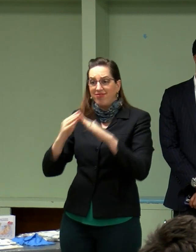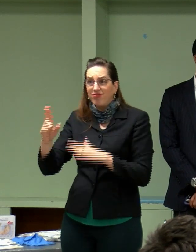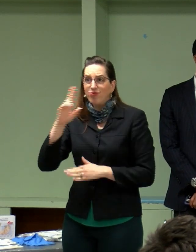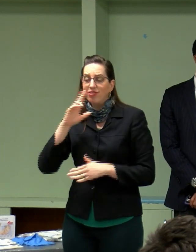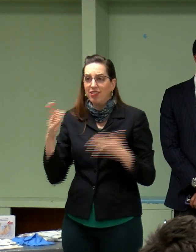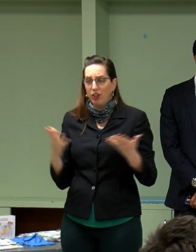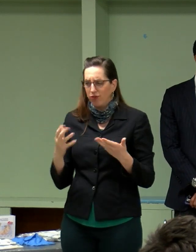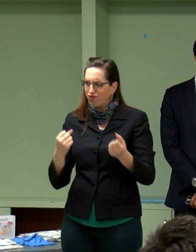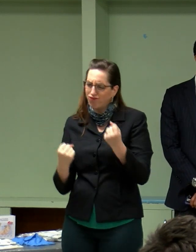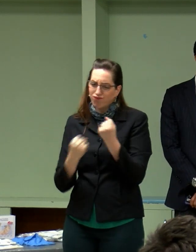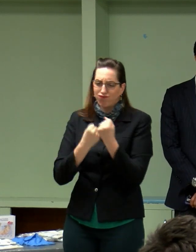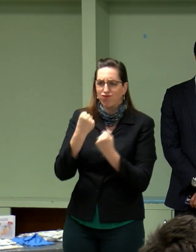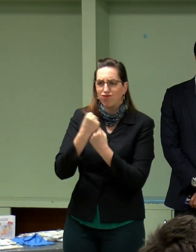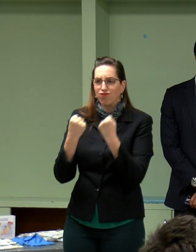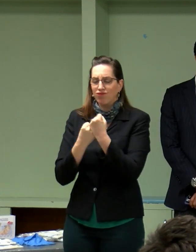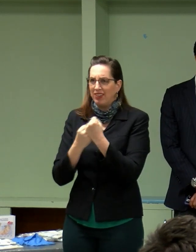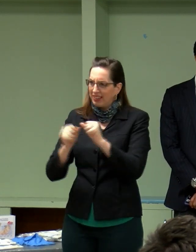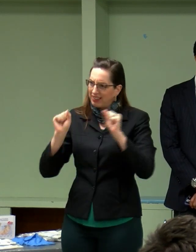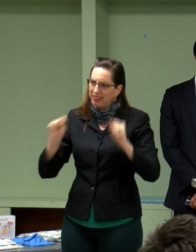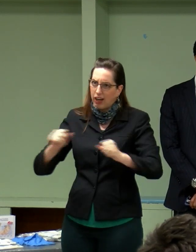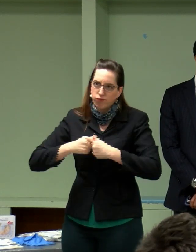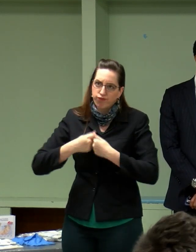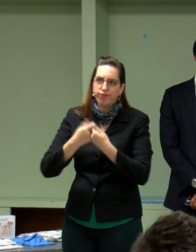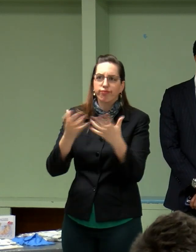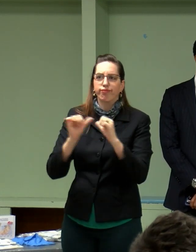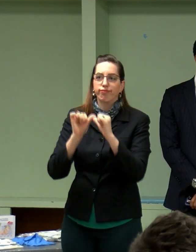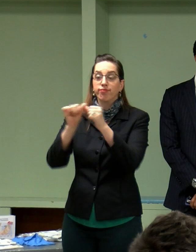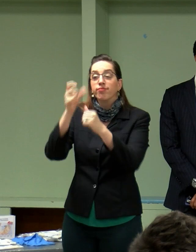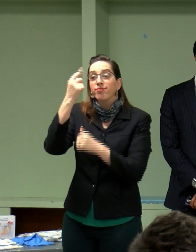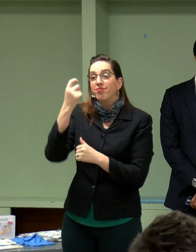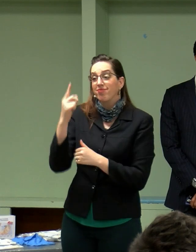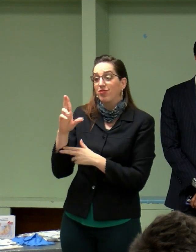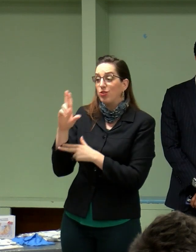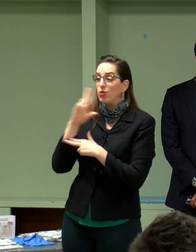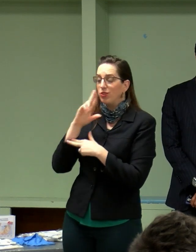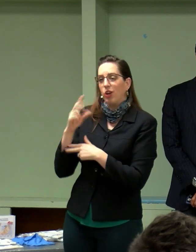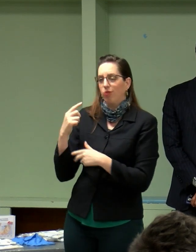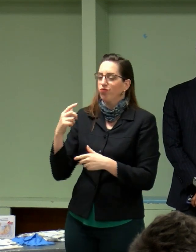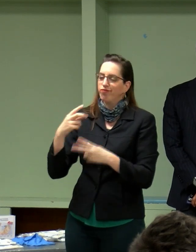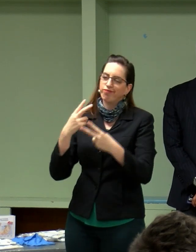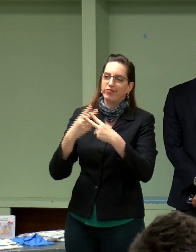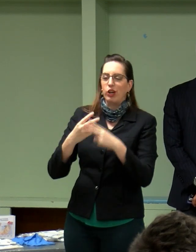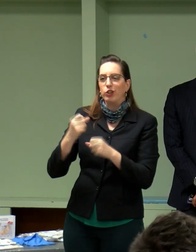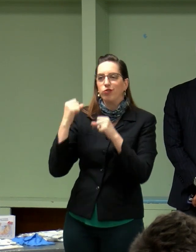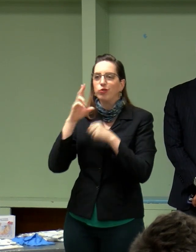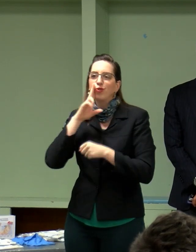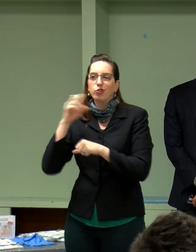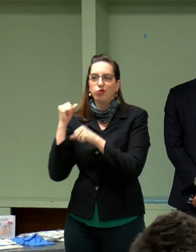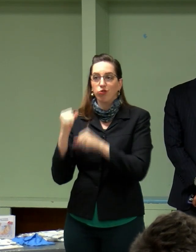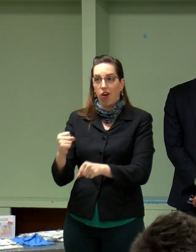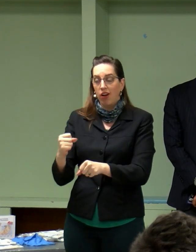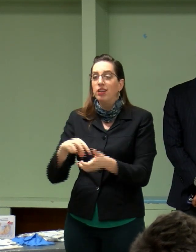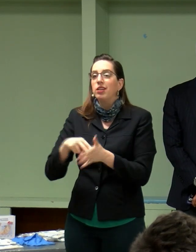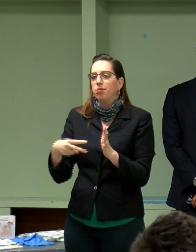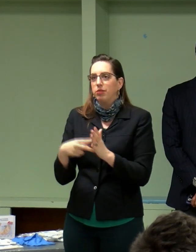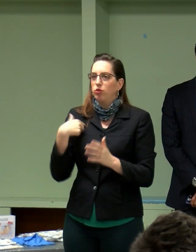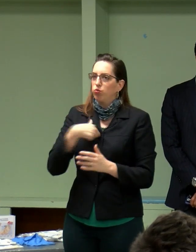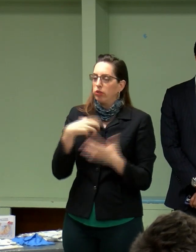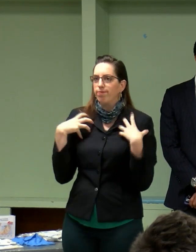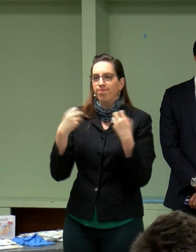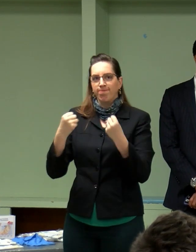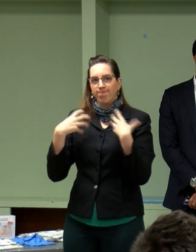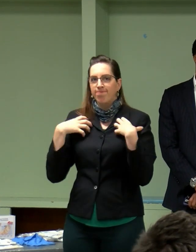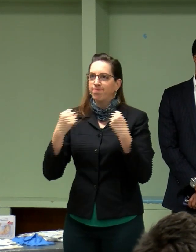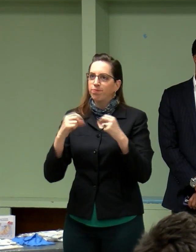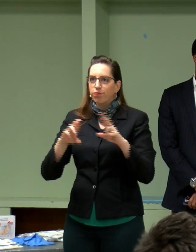to do this, because once again, the city of Houston, we are Houston strong. We are a resilient city, are we not? And